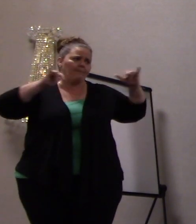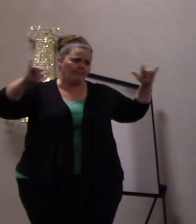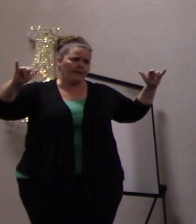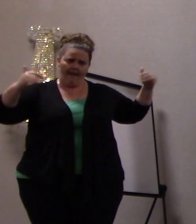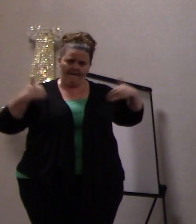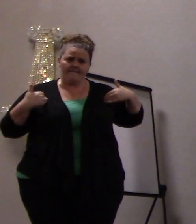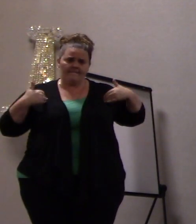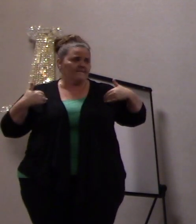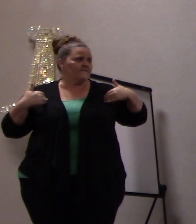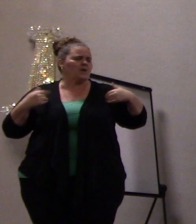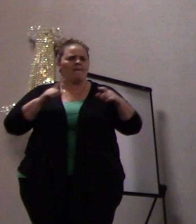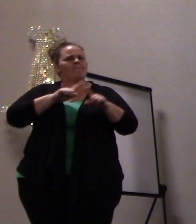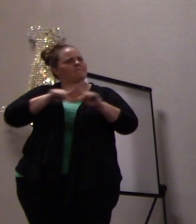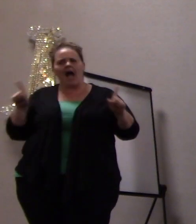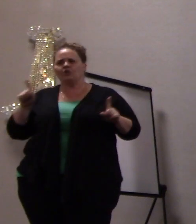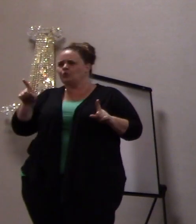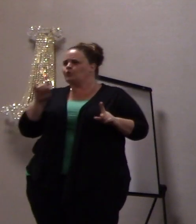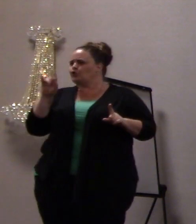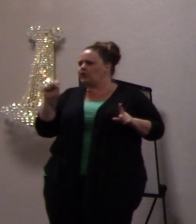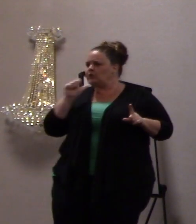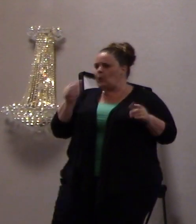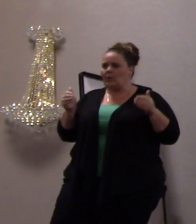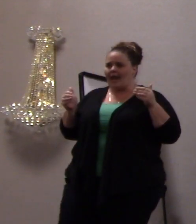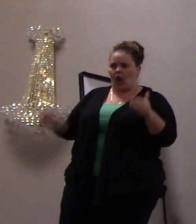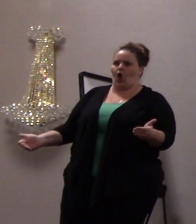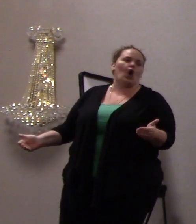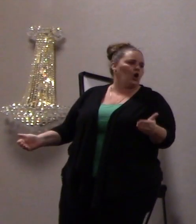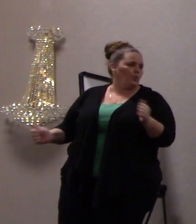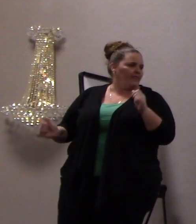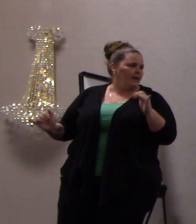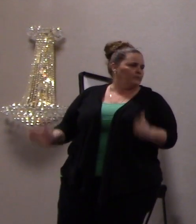everything. You just don't get along with them.